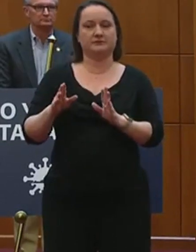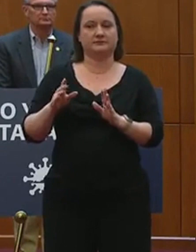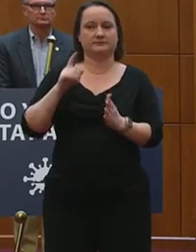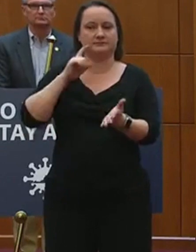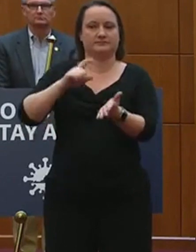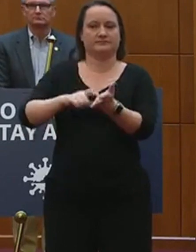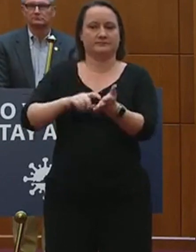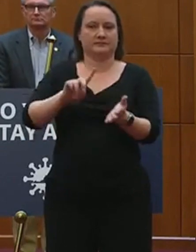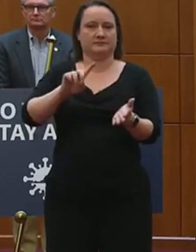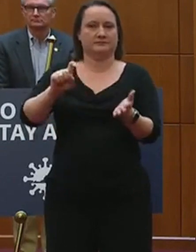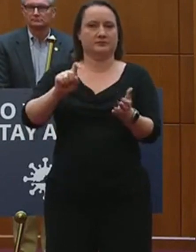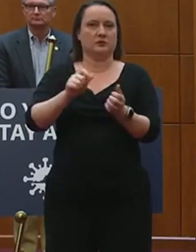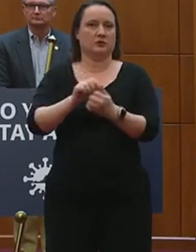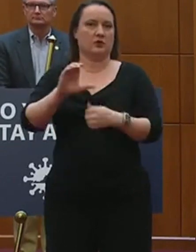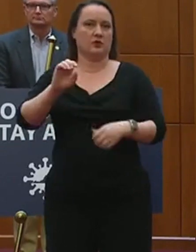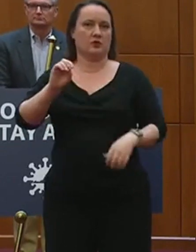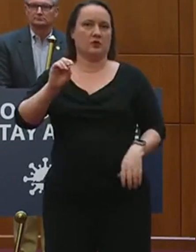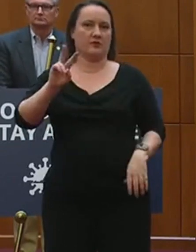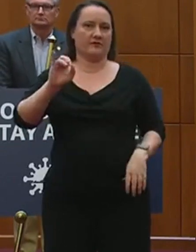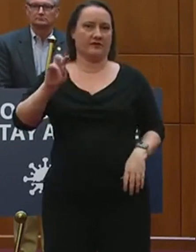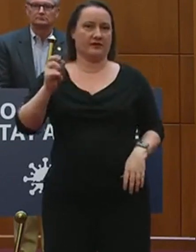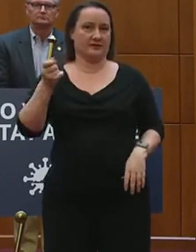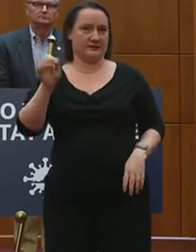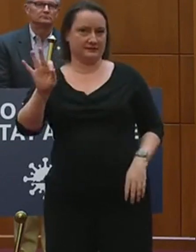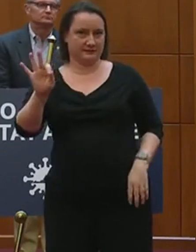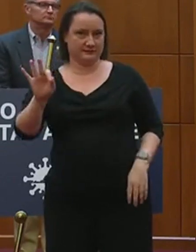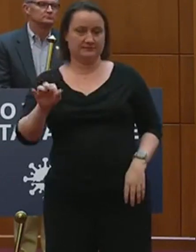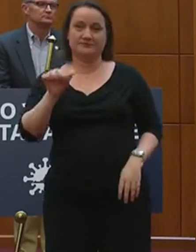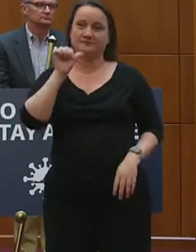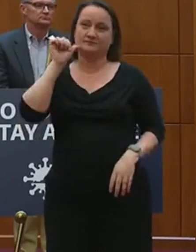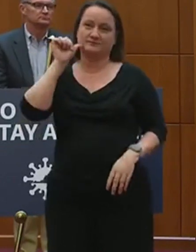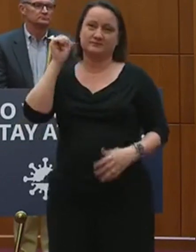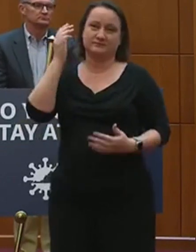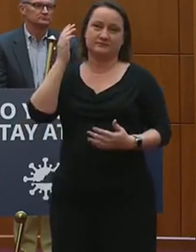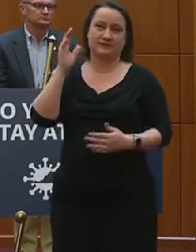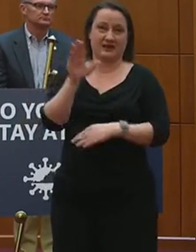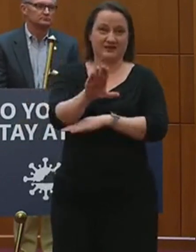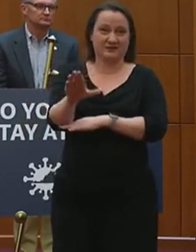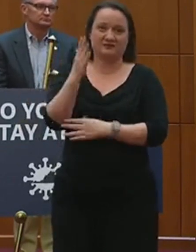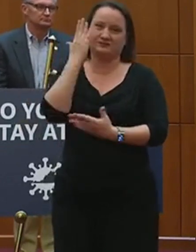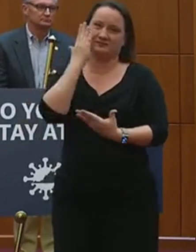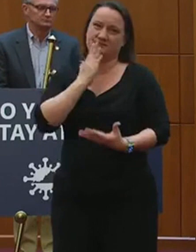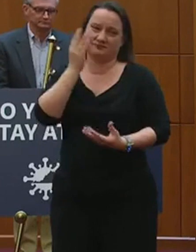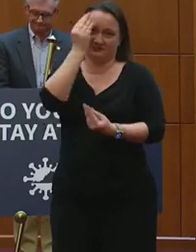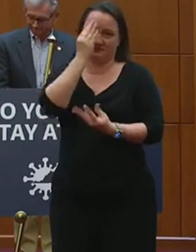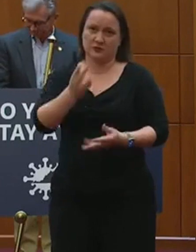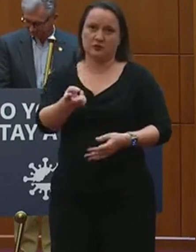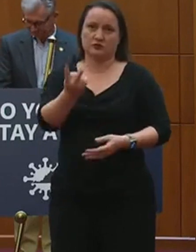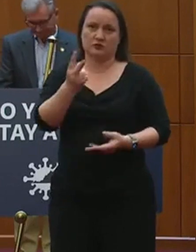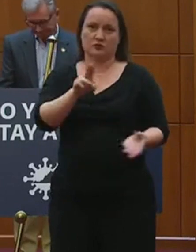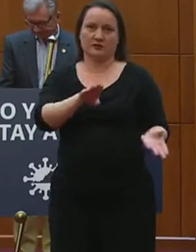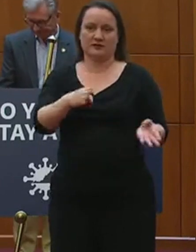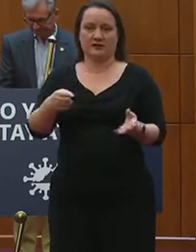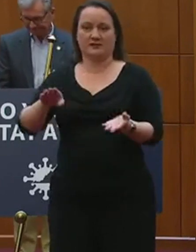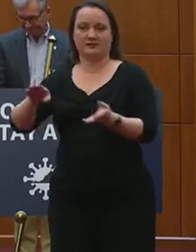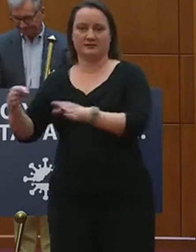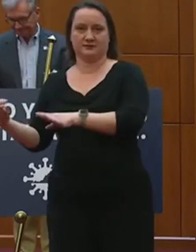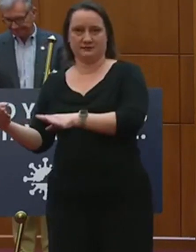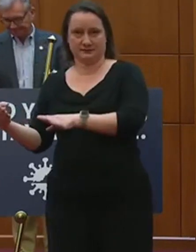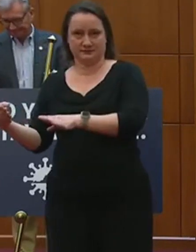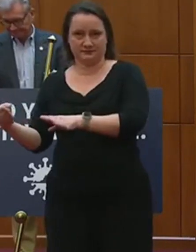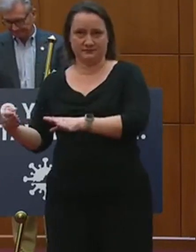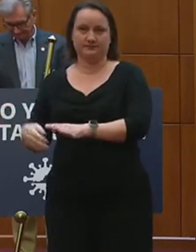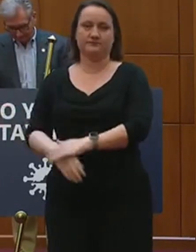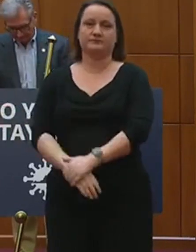COVID-19. Yesterday afternoon, I'm also sad to share that 2 deaths were reported,